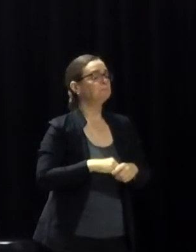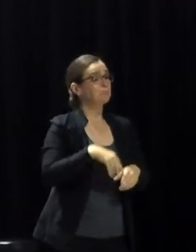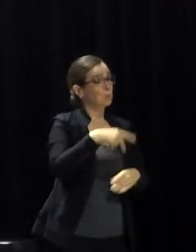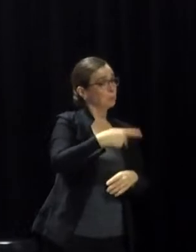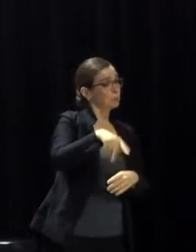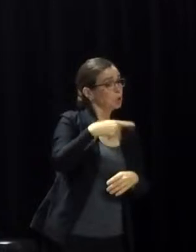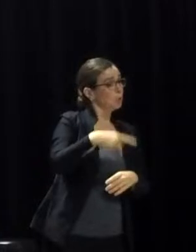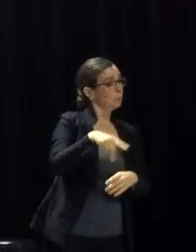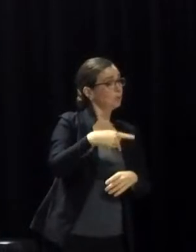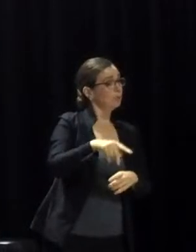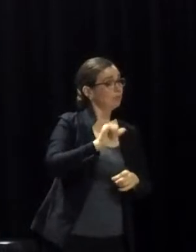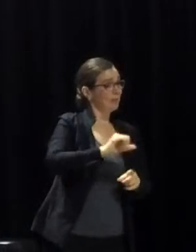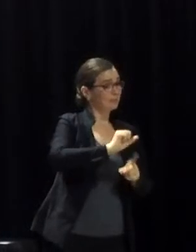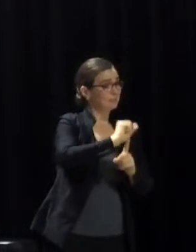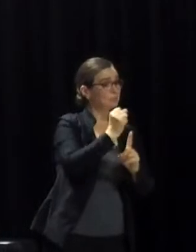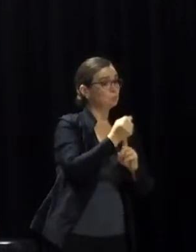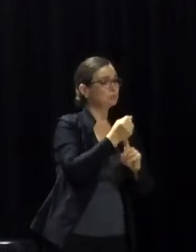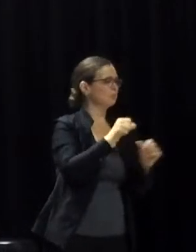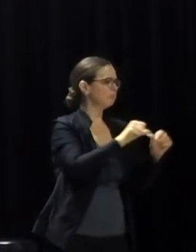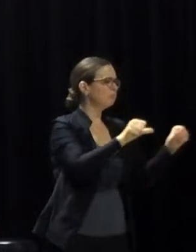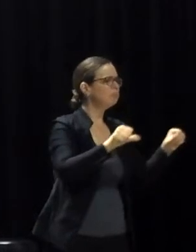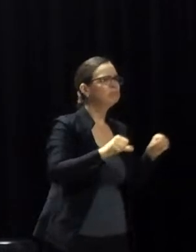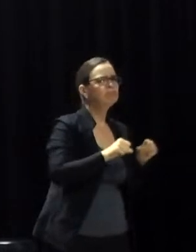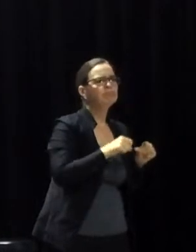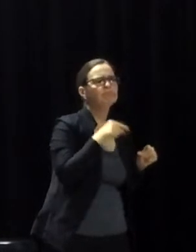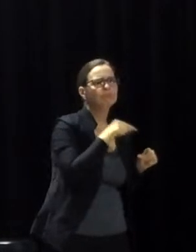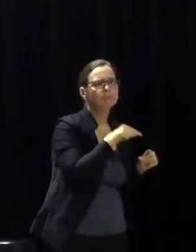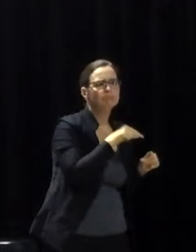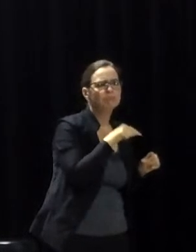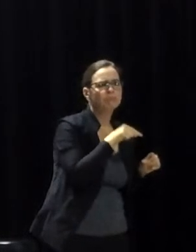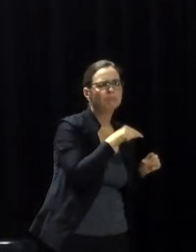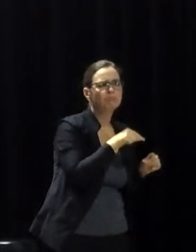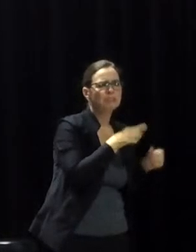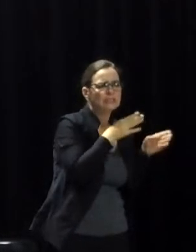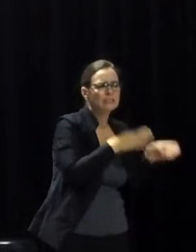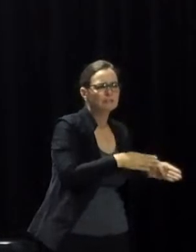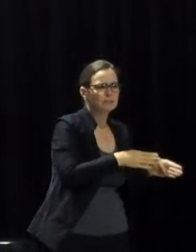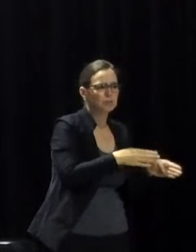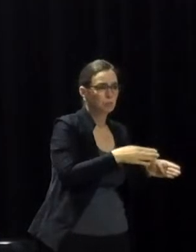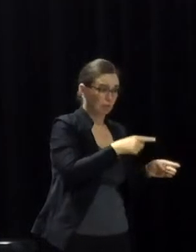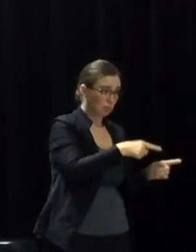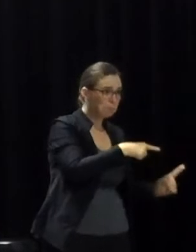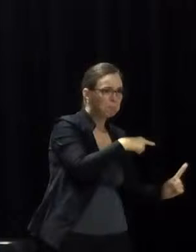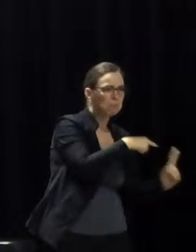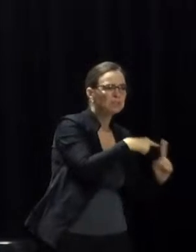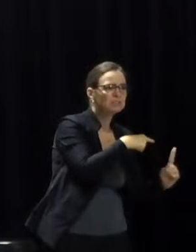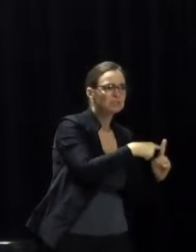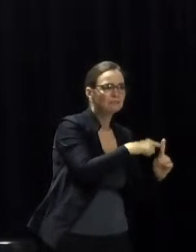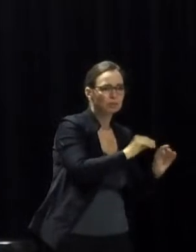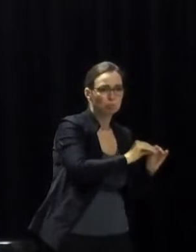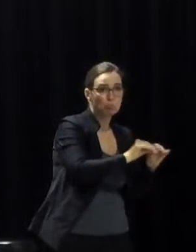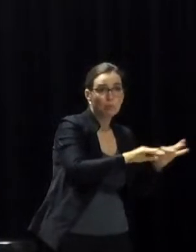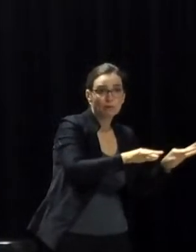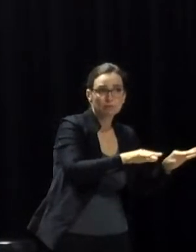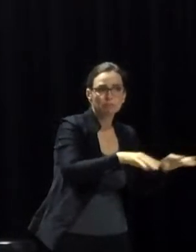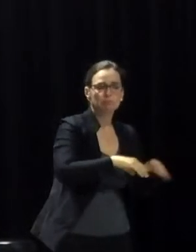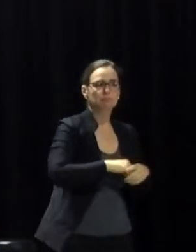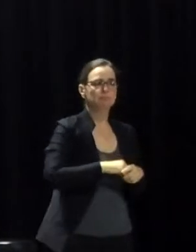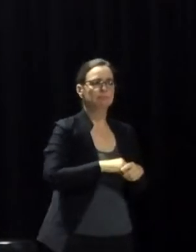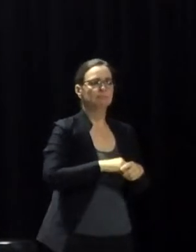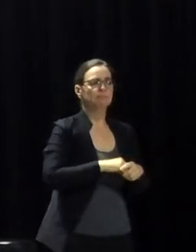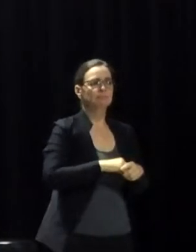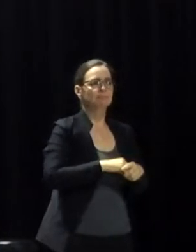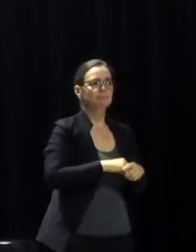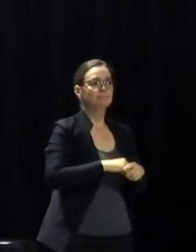where we had an individual who spread it in that setting. Then they go out to a couple of the other